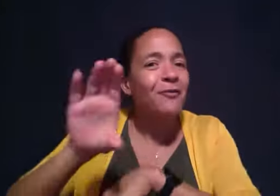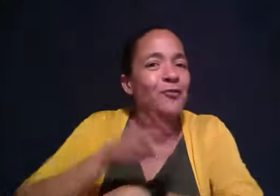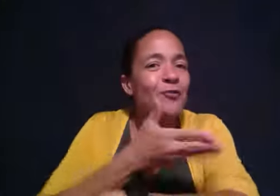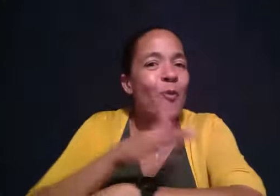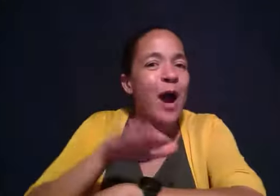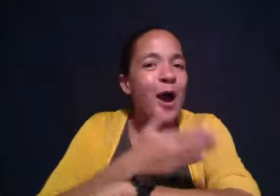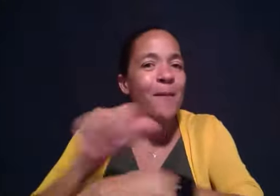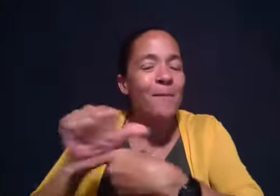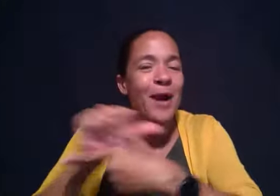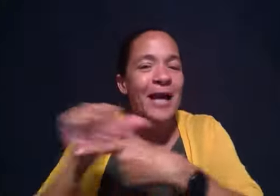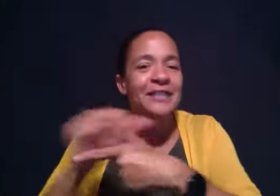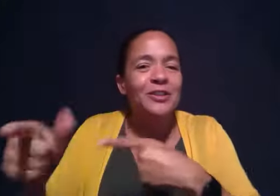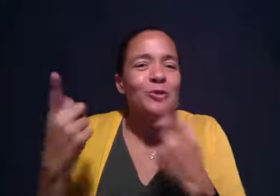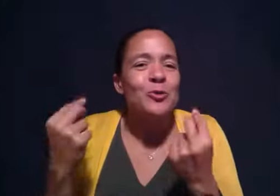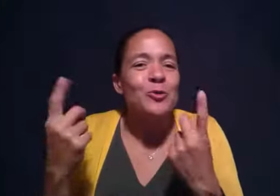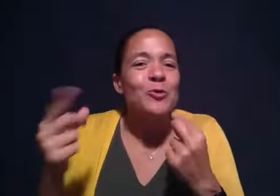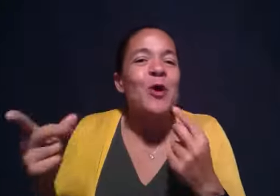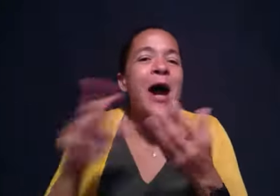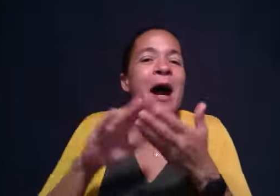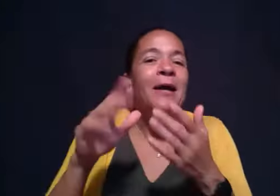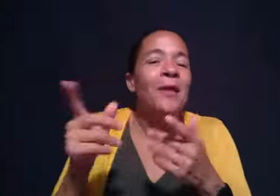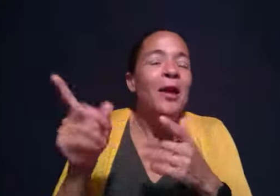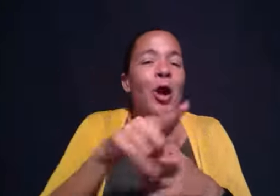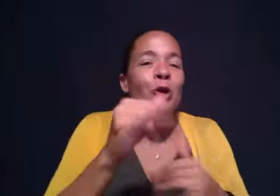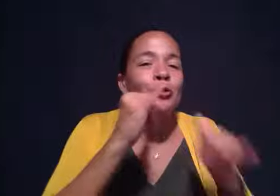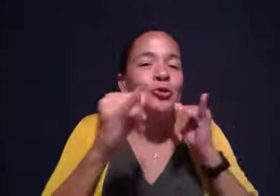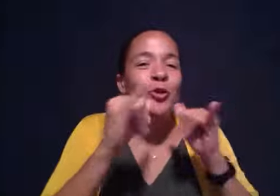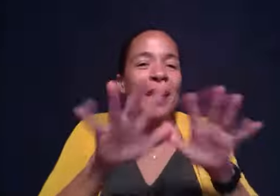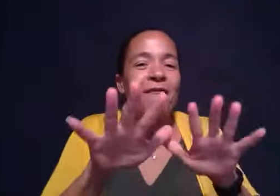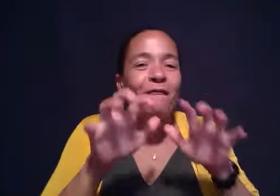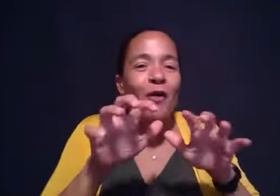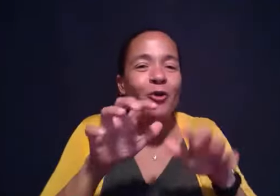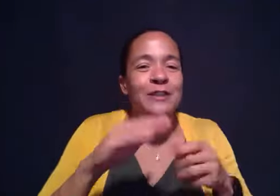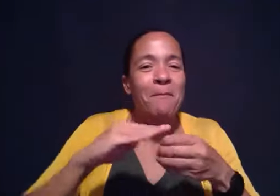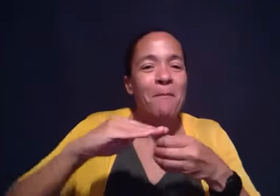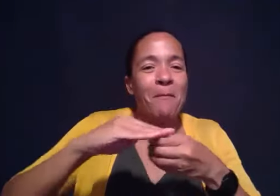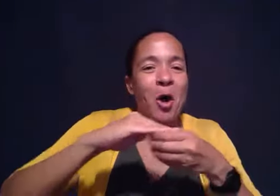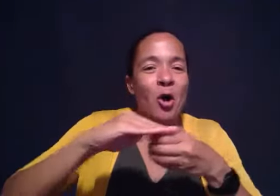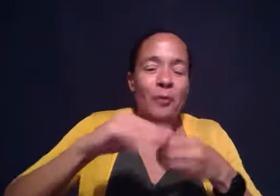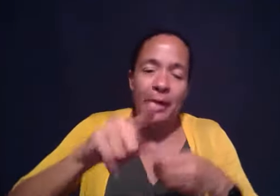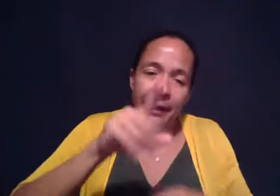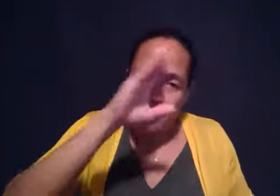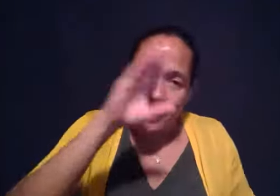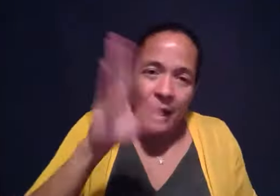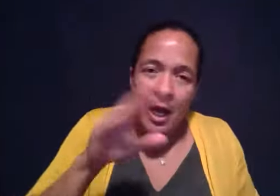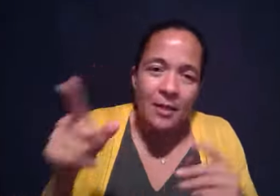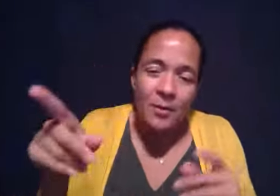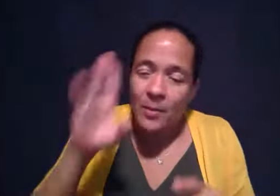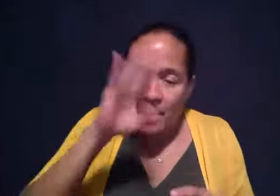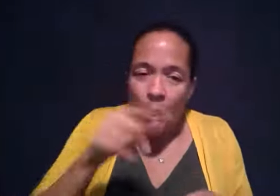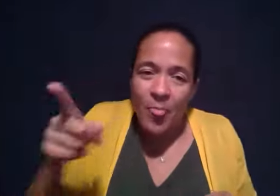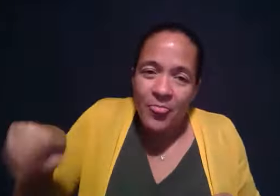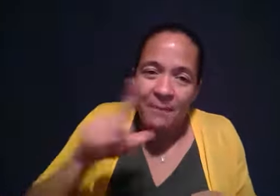which is how you know they're not alcoholic. I don't know an alcoholic in the world who drinks a frozen drink. But anyway, they would have these margaritas, and